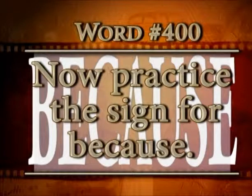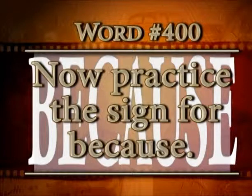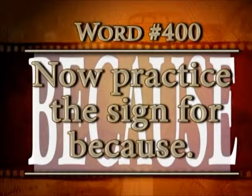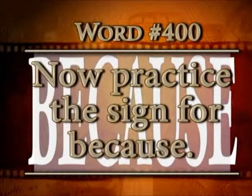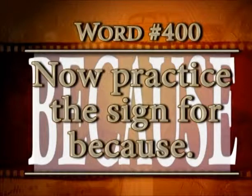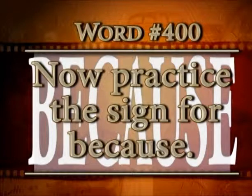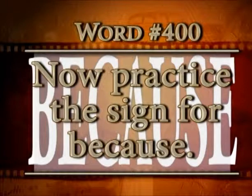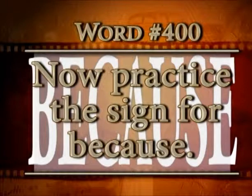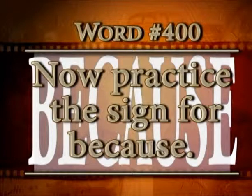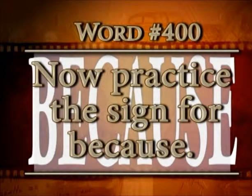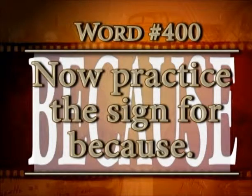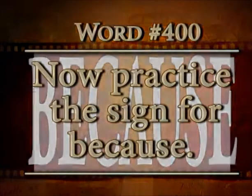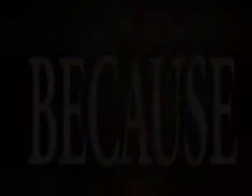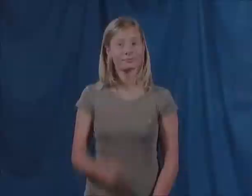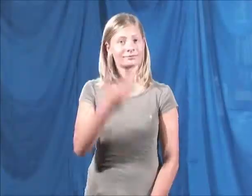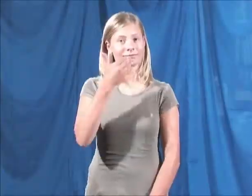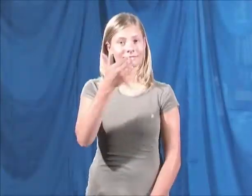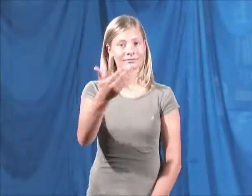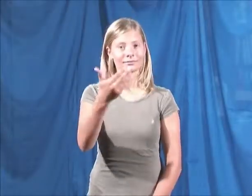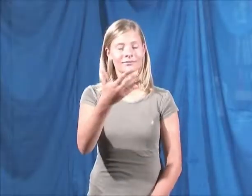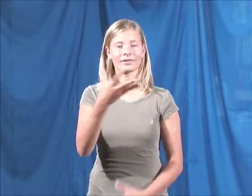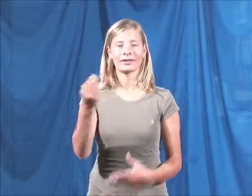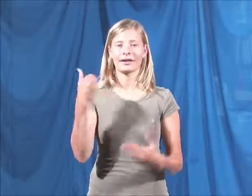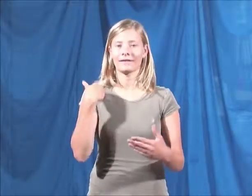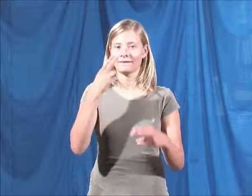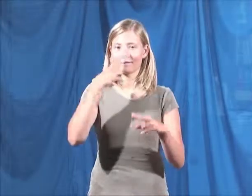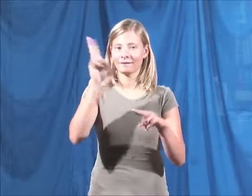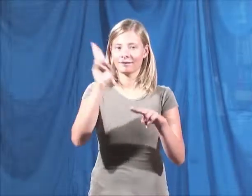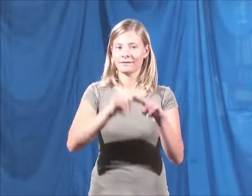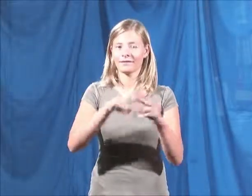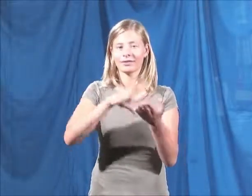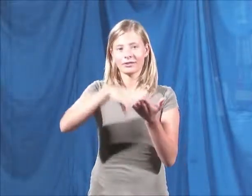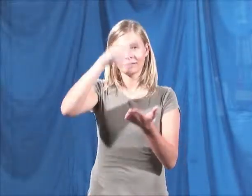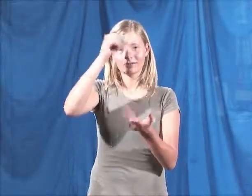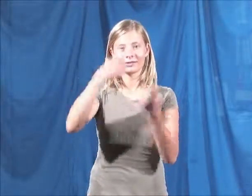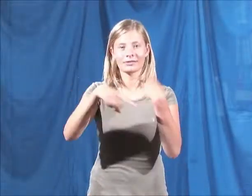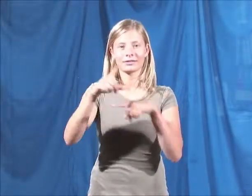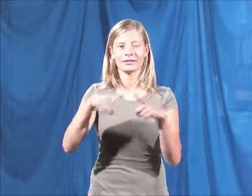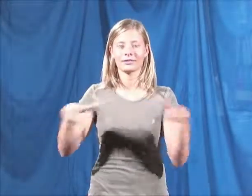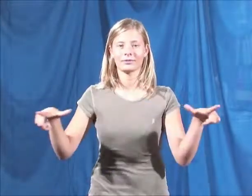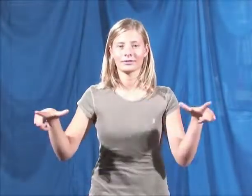Thank you. I hope you had fun learning sign language.